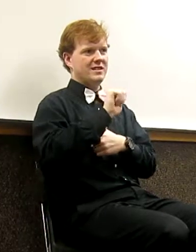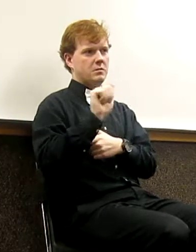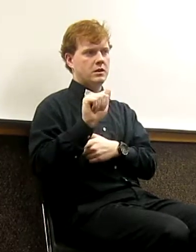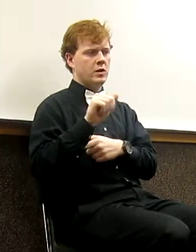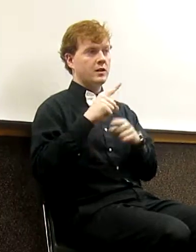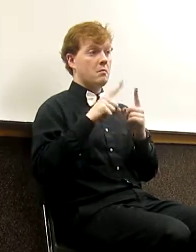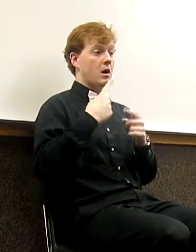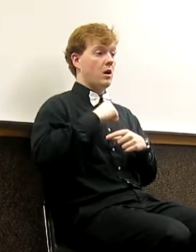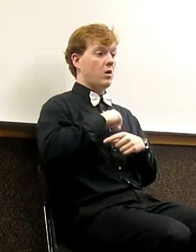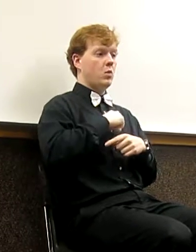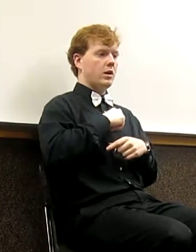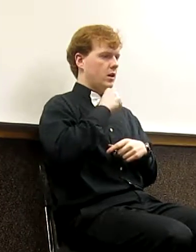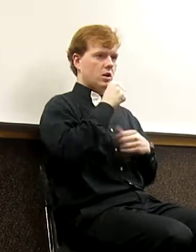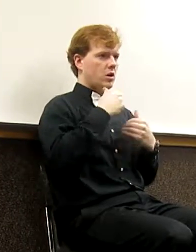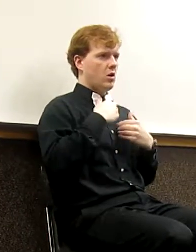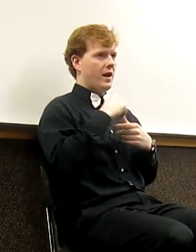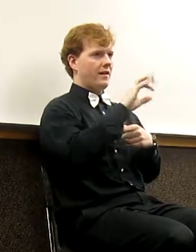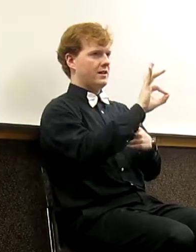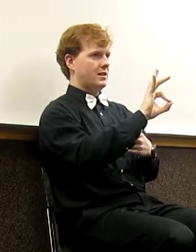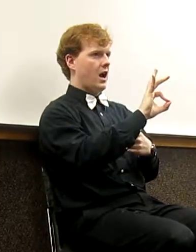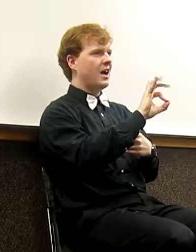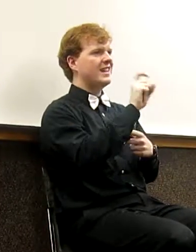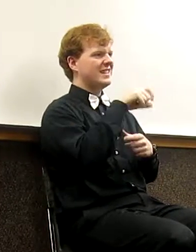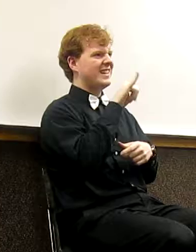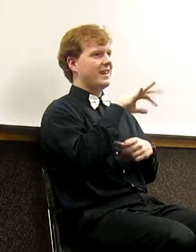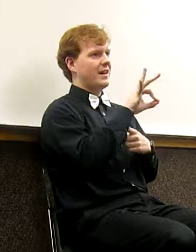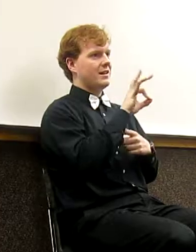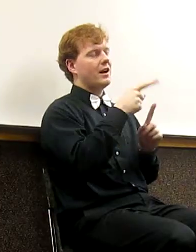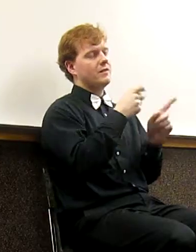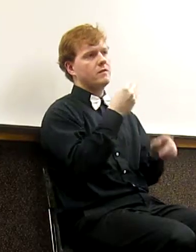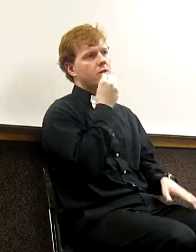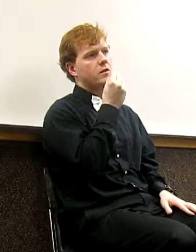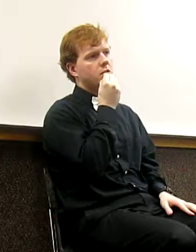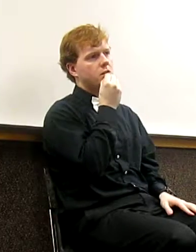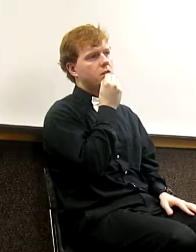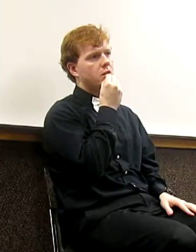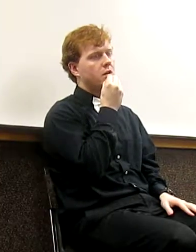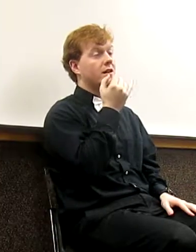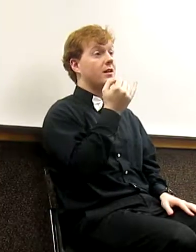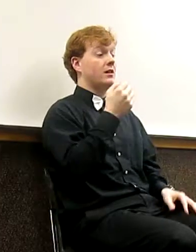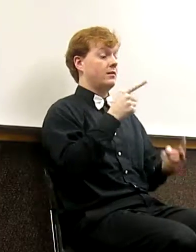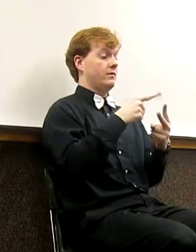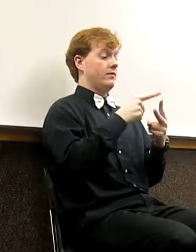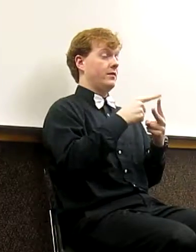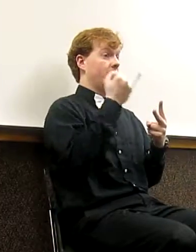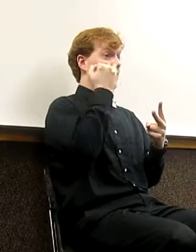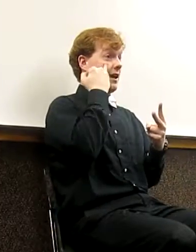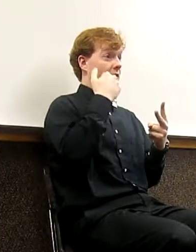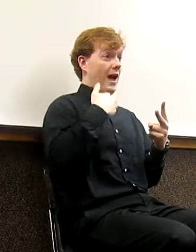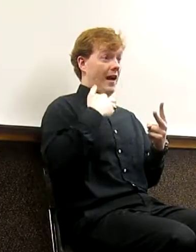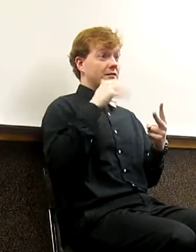the essential amino acids. Okay, a protein is complete if it's complete with all